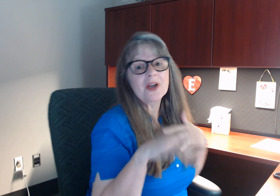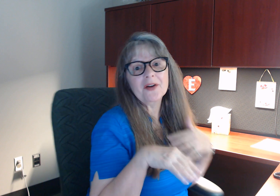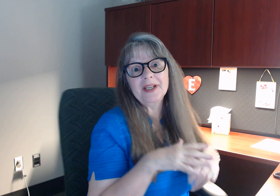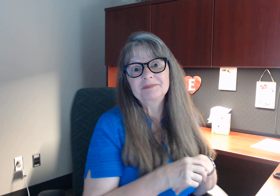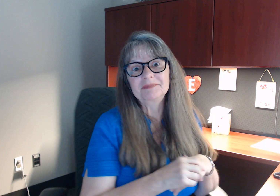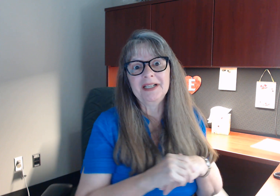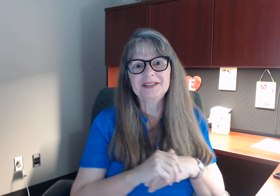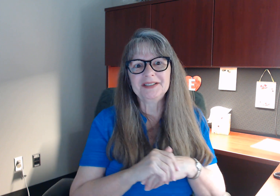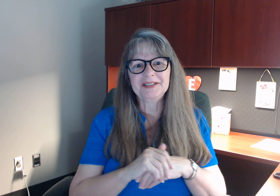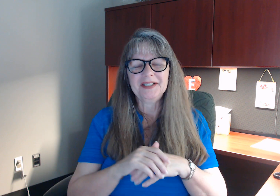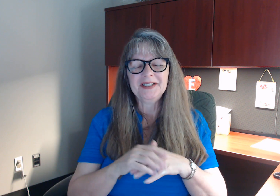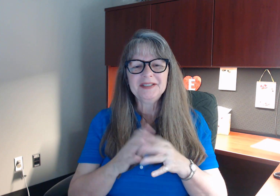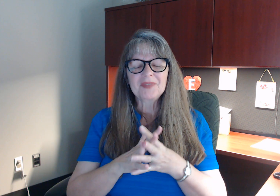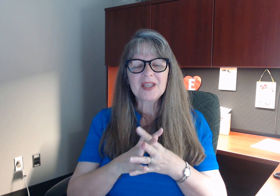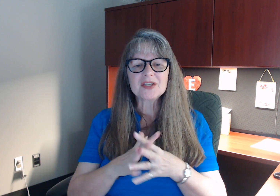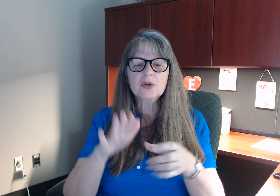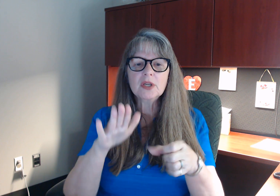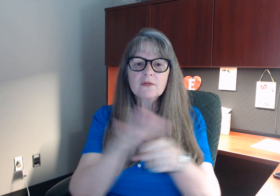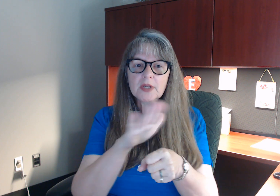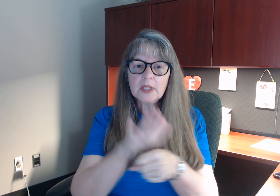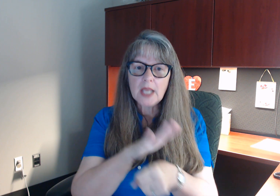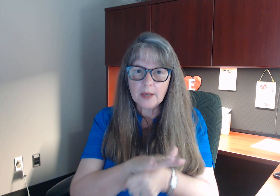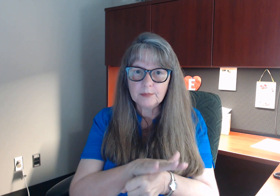Sorry. And so you can fill it up.